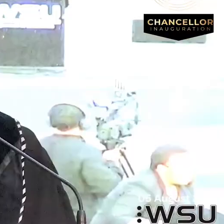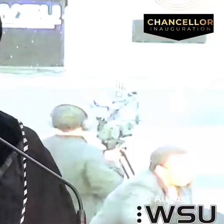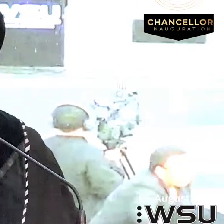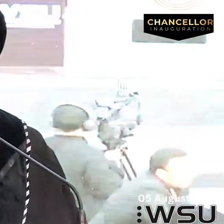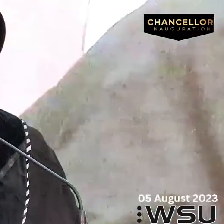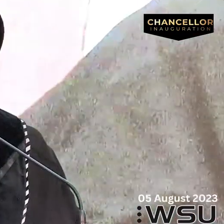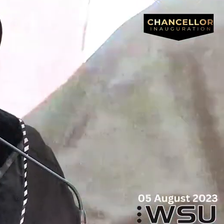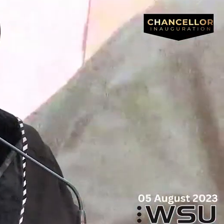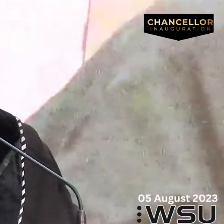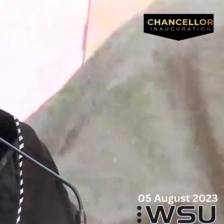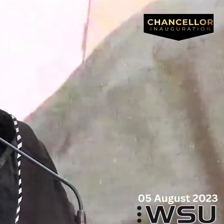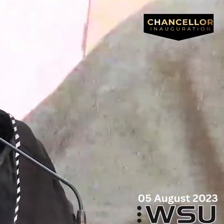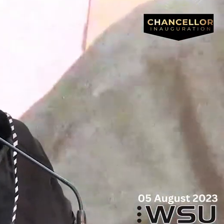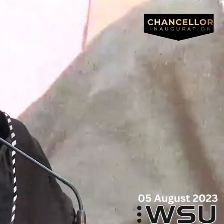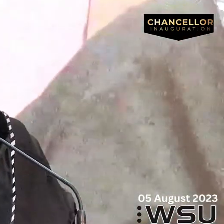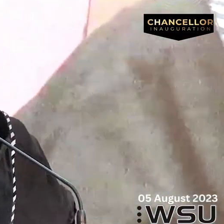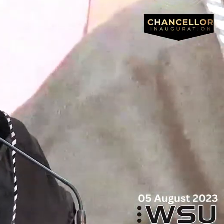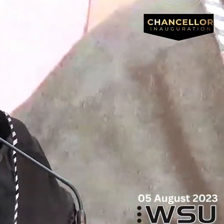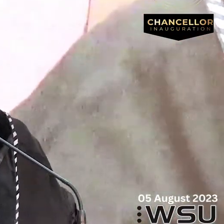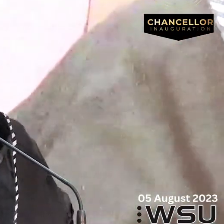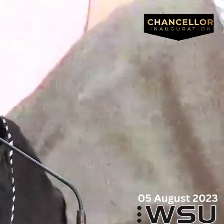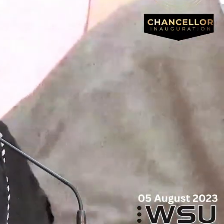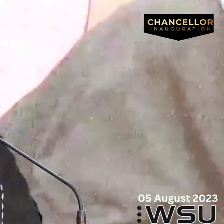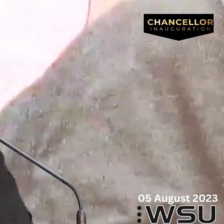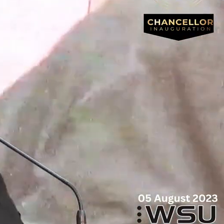Unkosundamas and Damasuta Wafiga Betu.